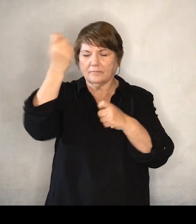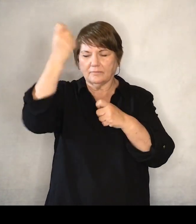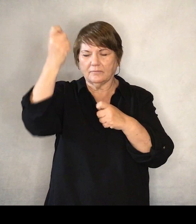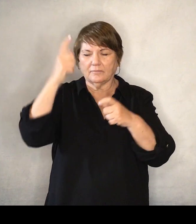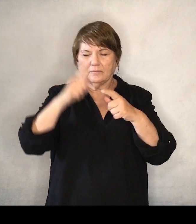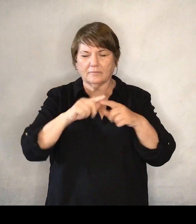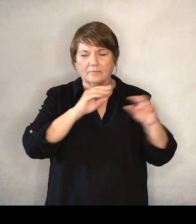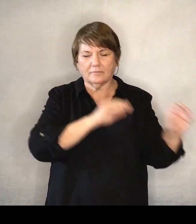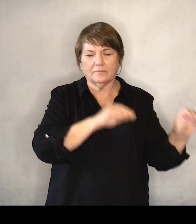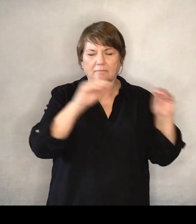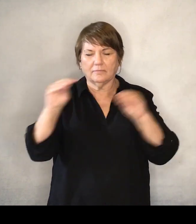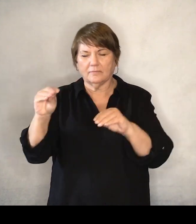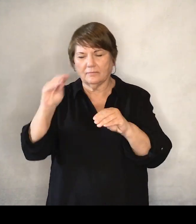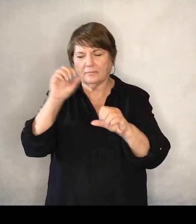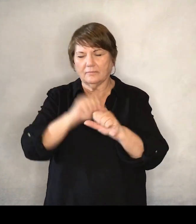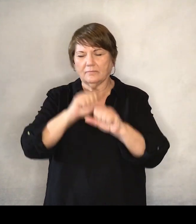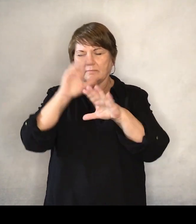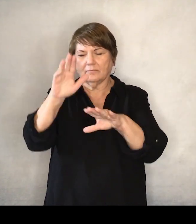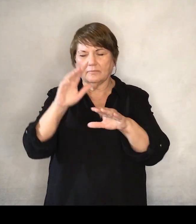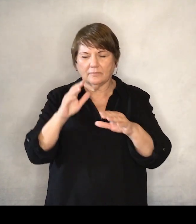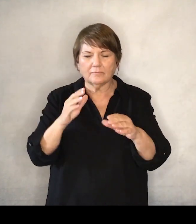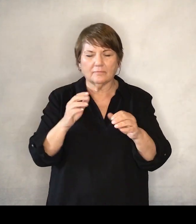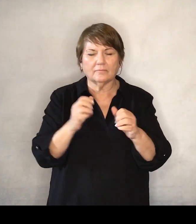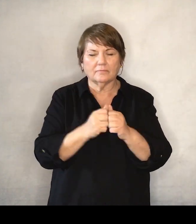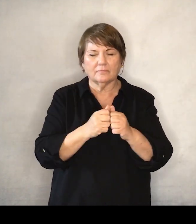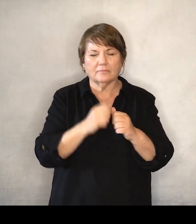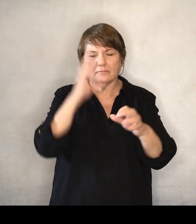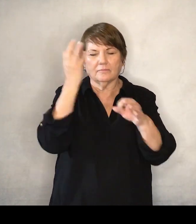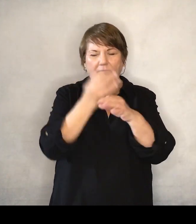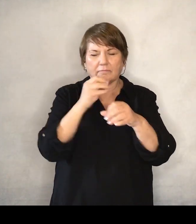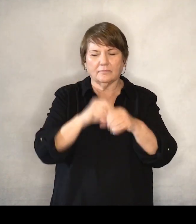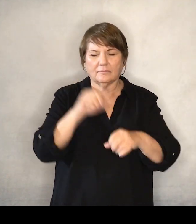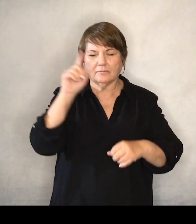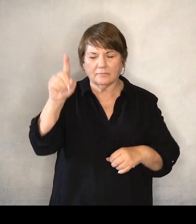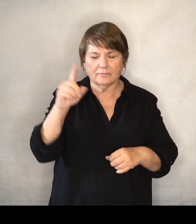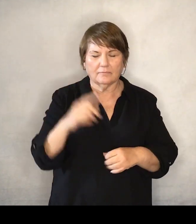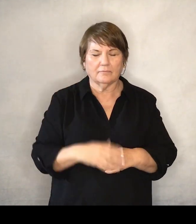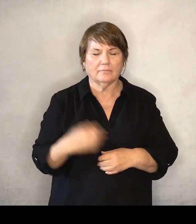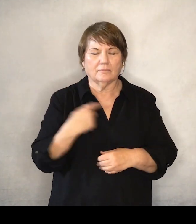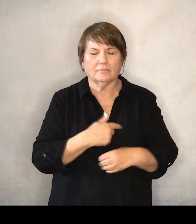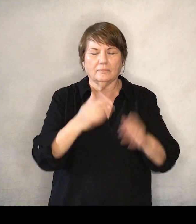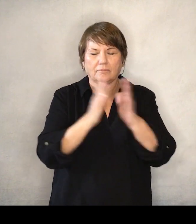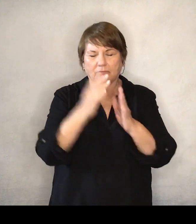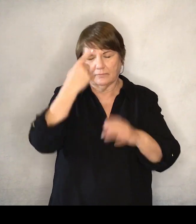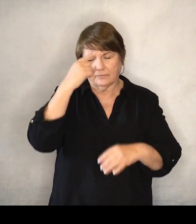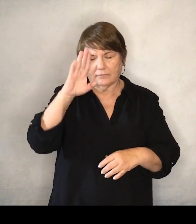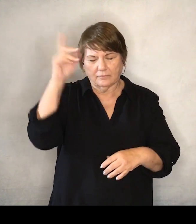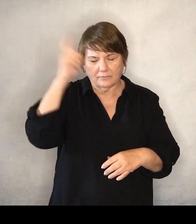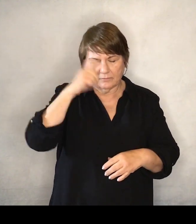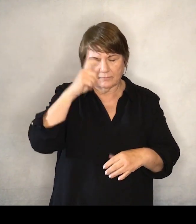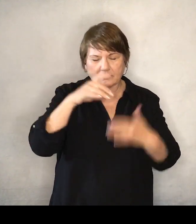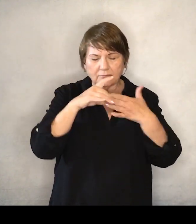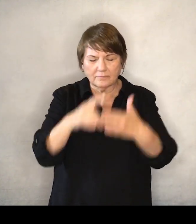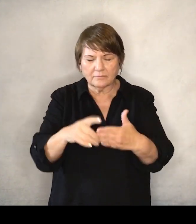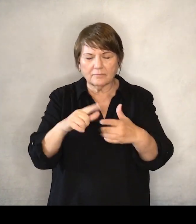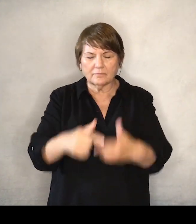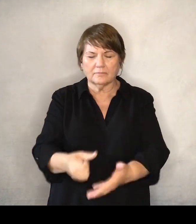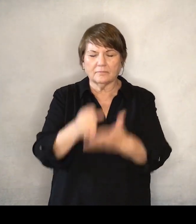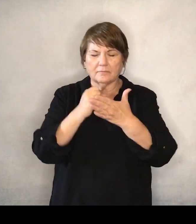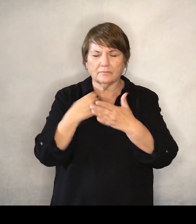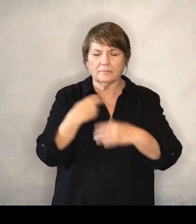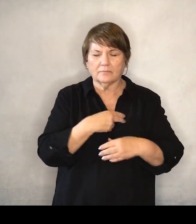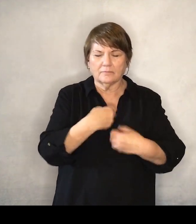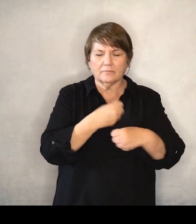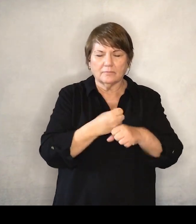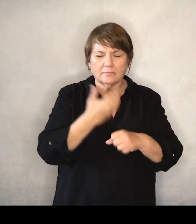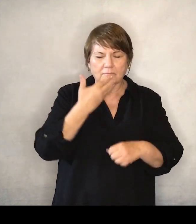move mountains with our faith. Today we pray for your wisdom and guidance to assist us in making